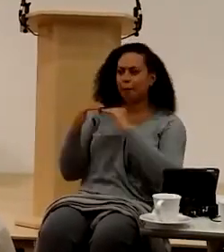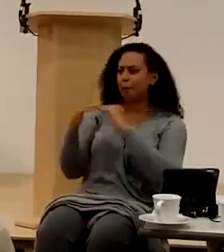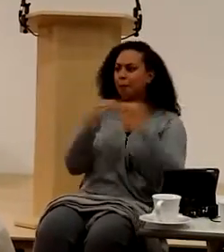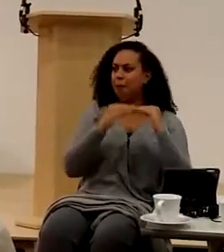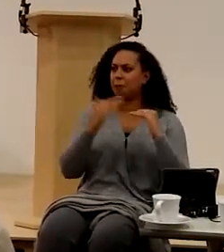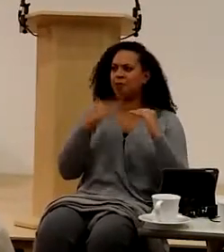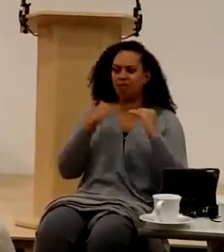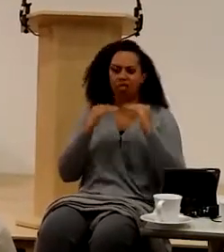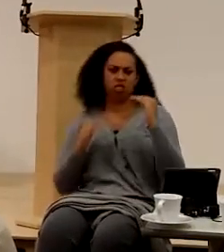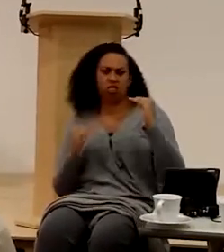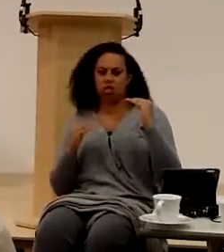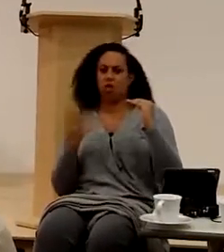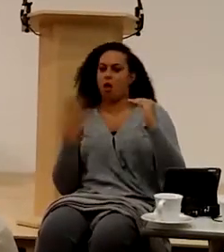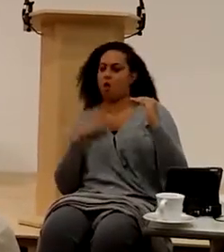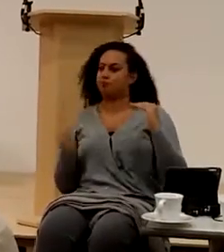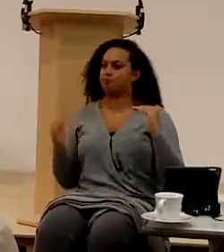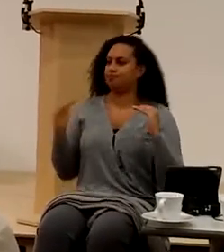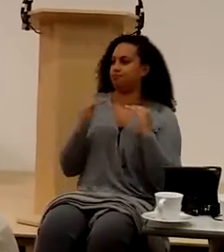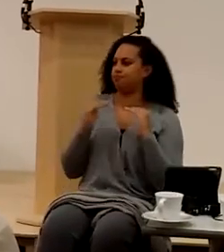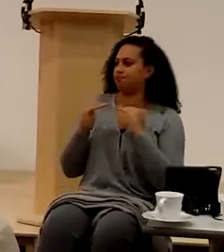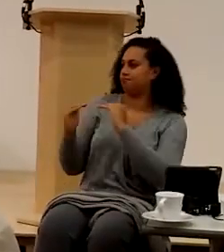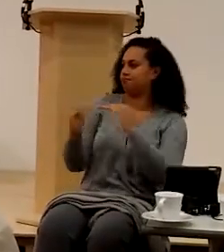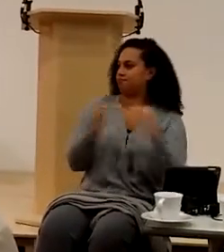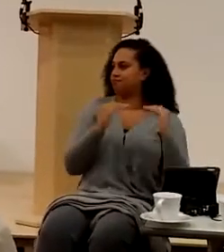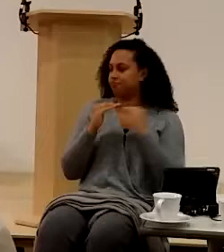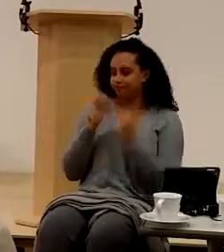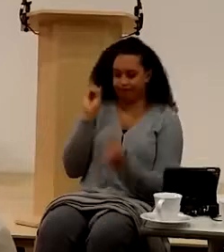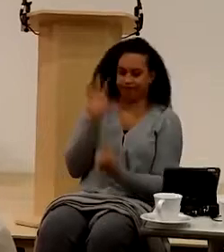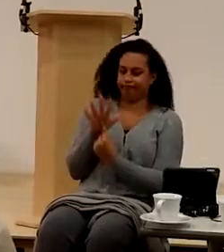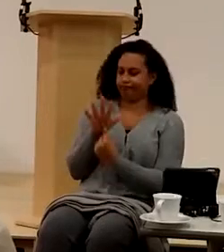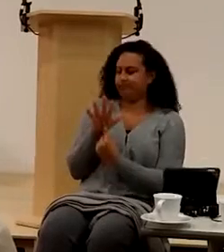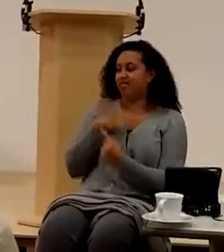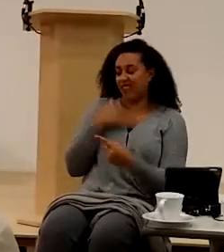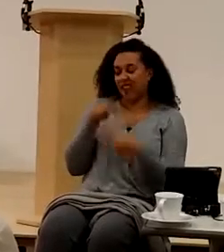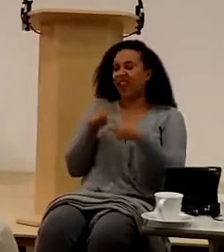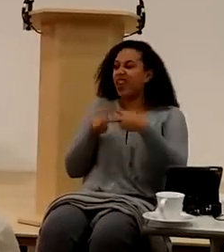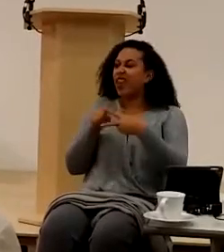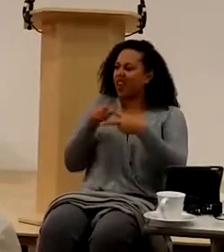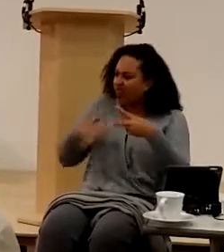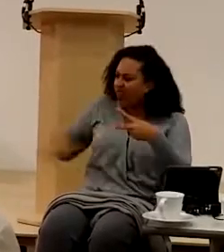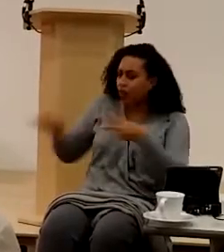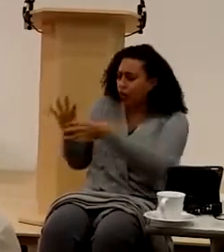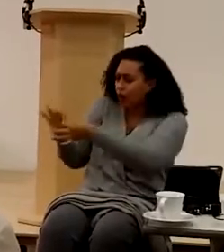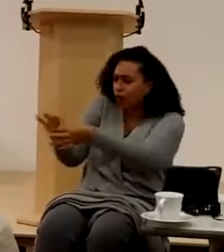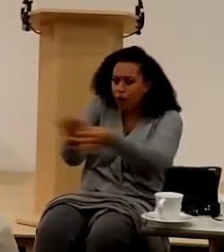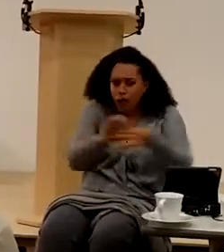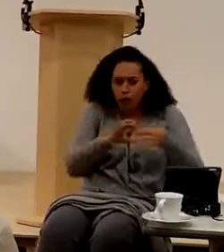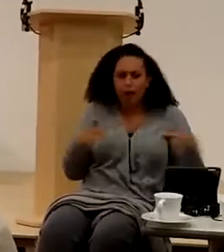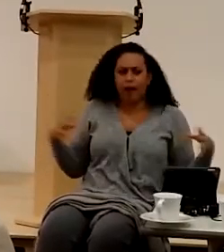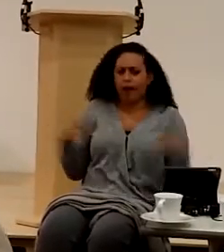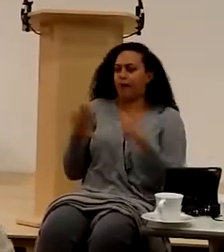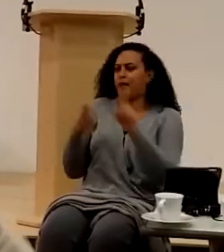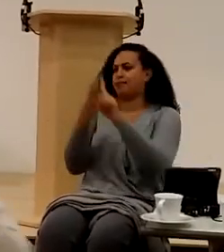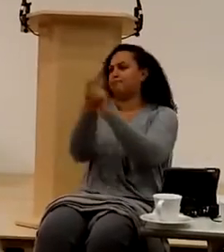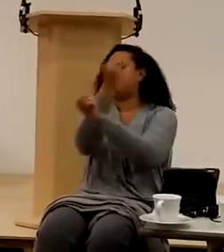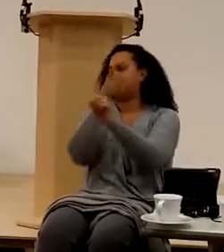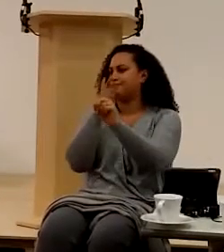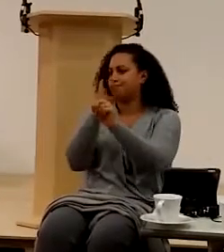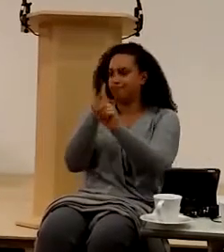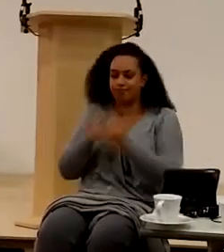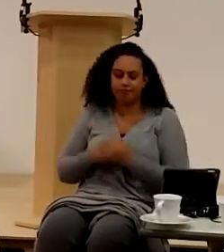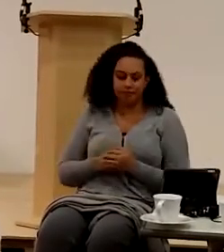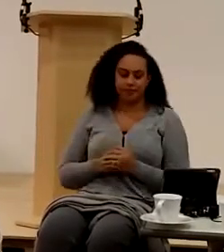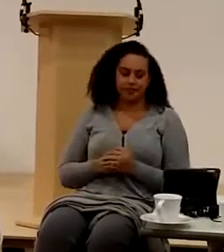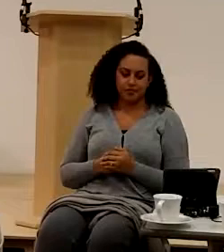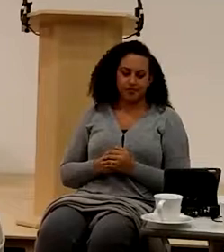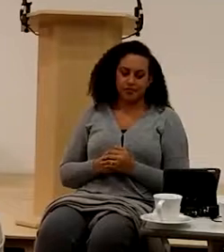or marred out within mainstream society. These are at the